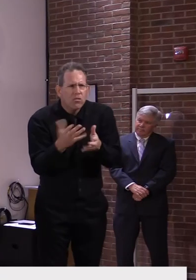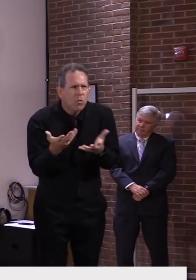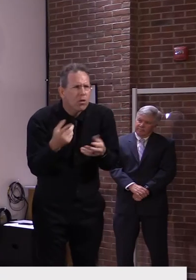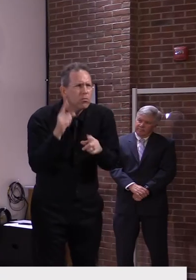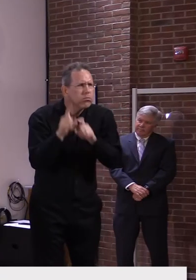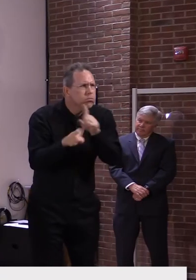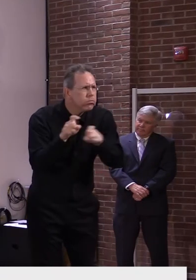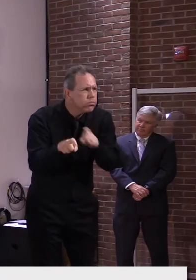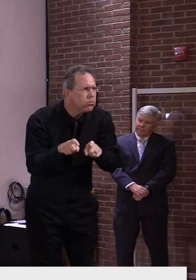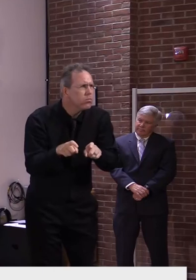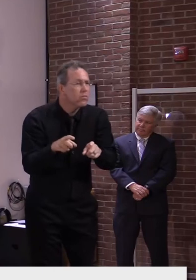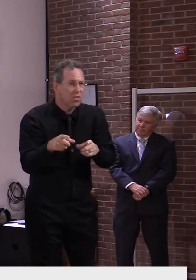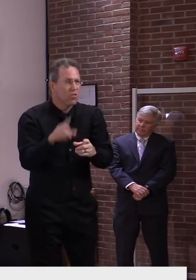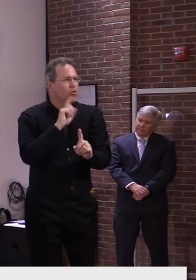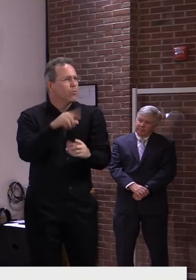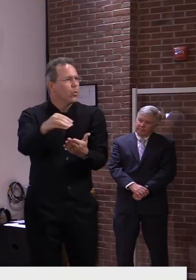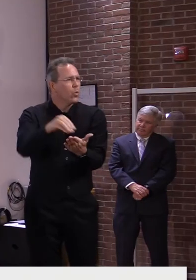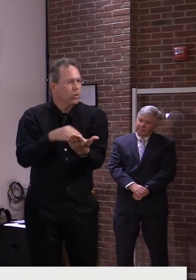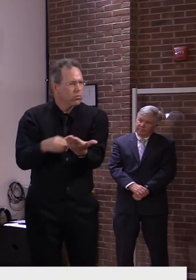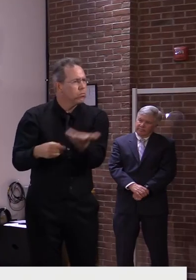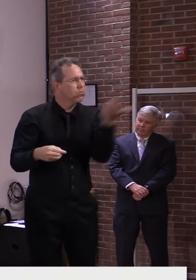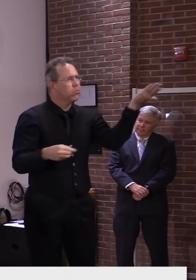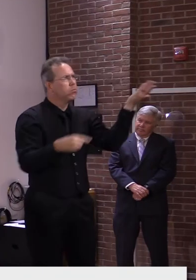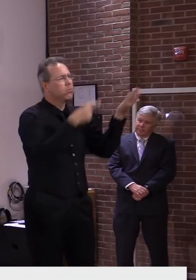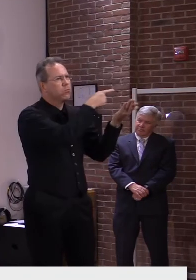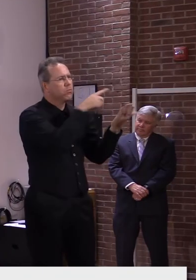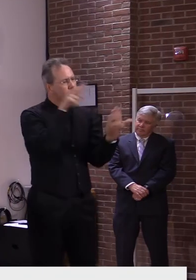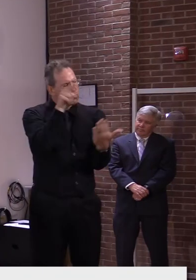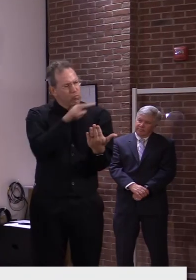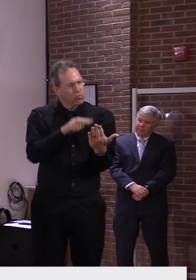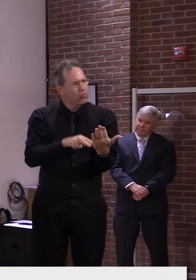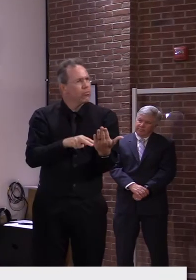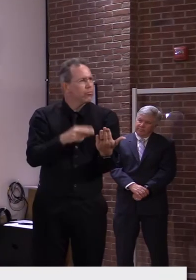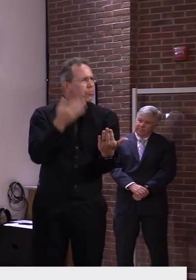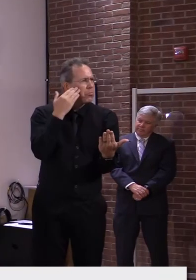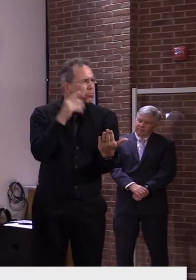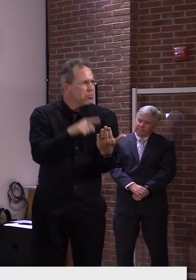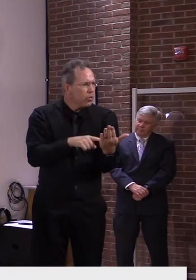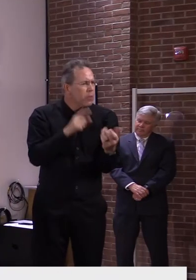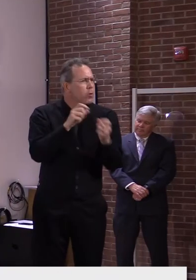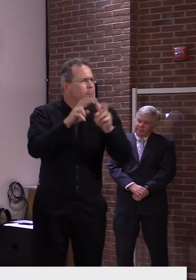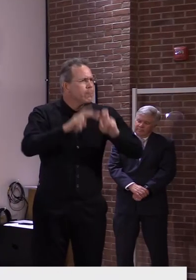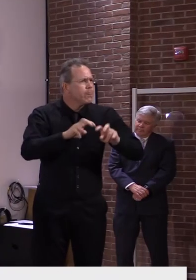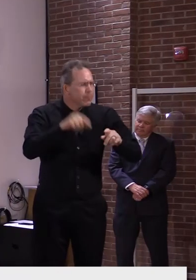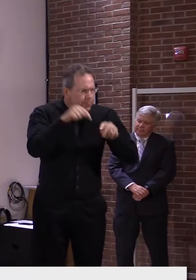about the case from another physician.